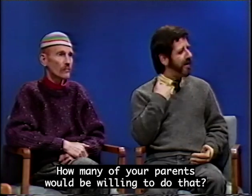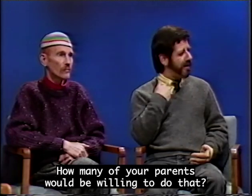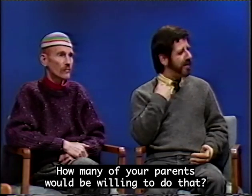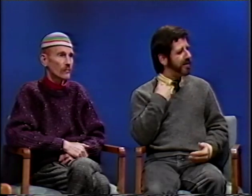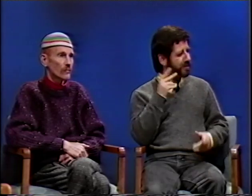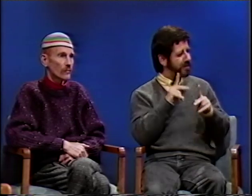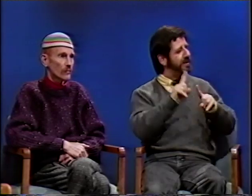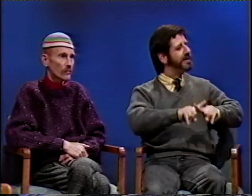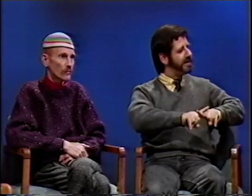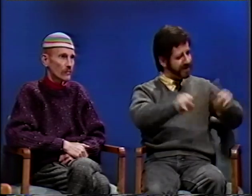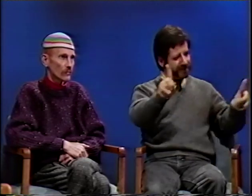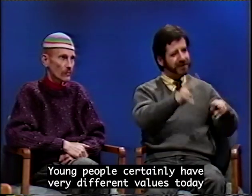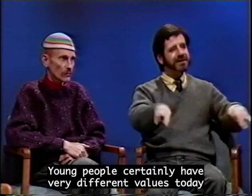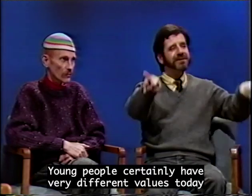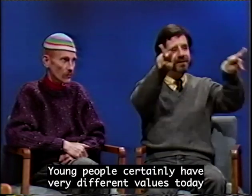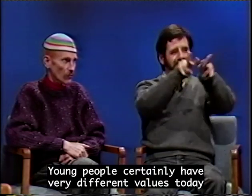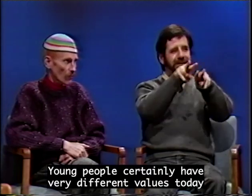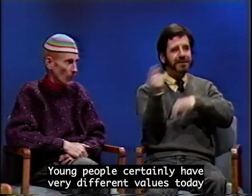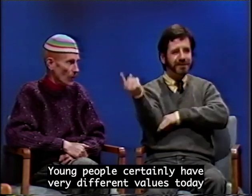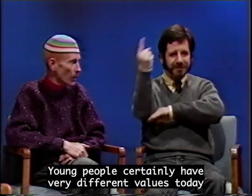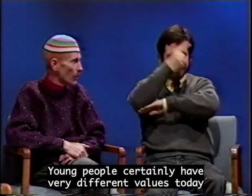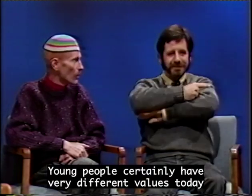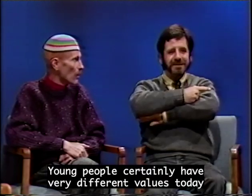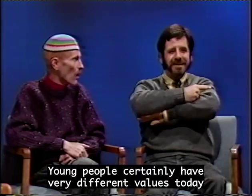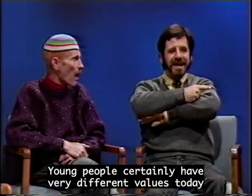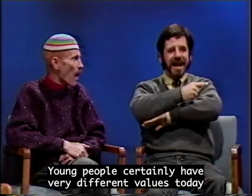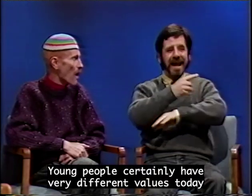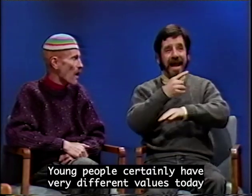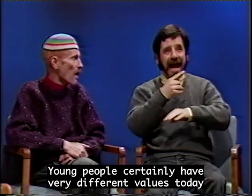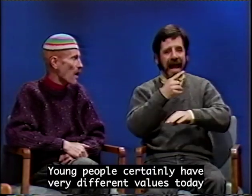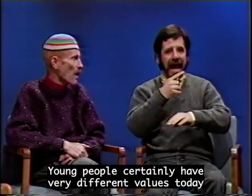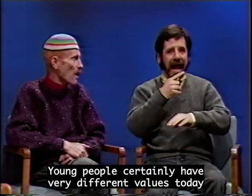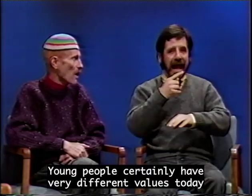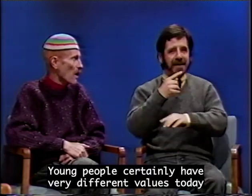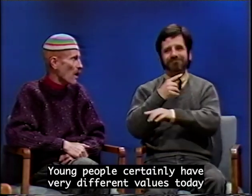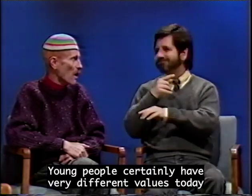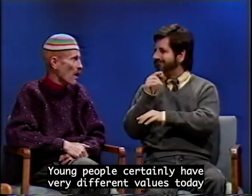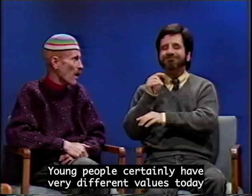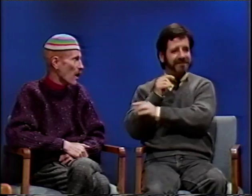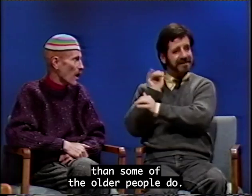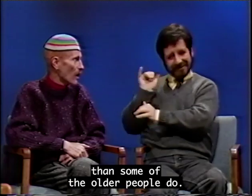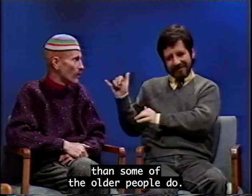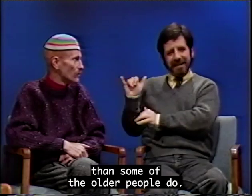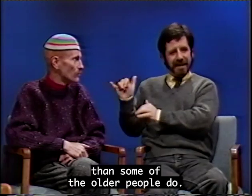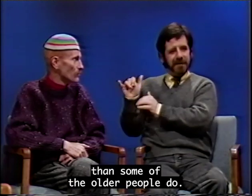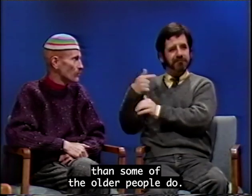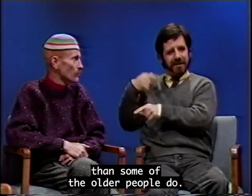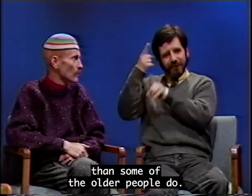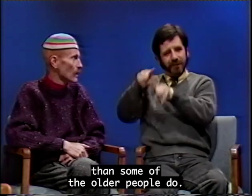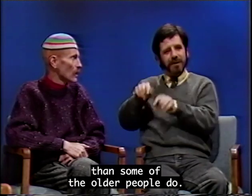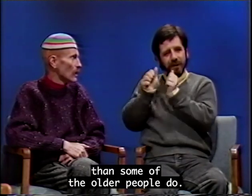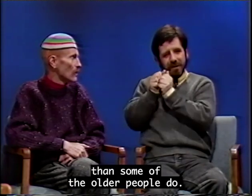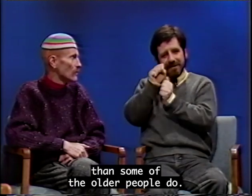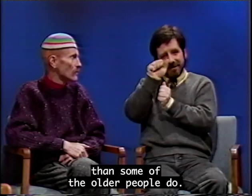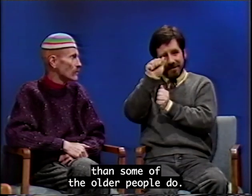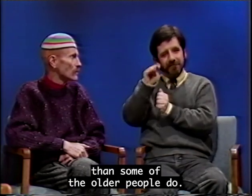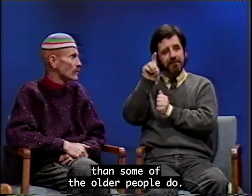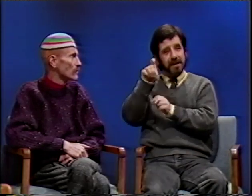that? Young people certainly have very different values today than some of the older people do. And